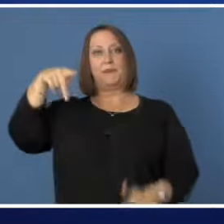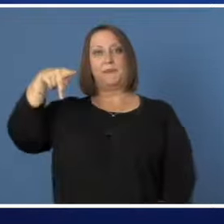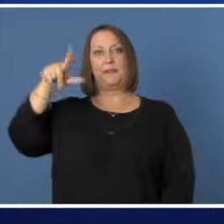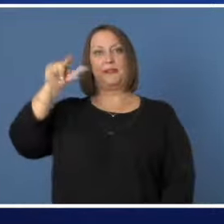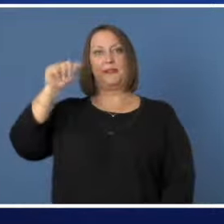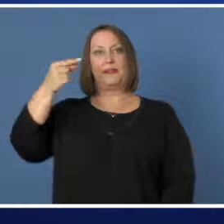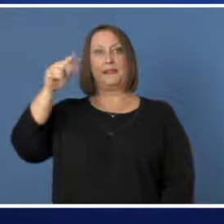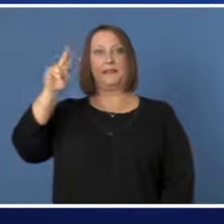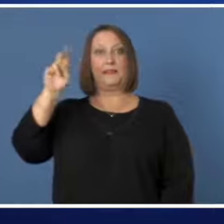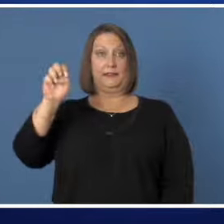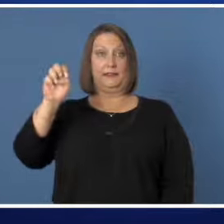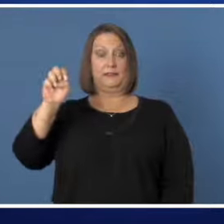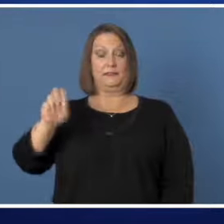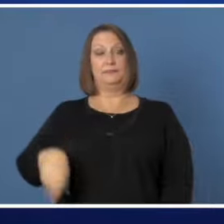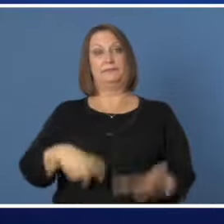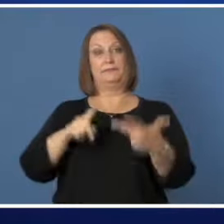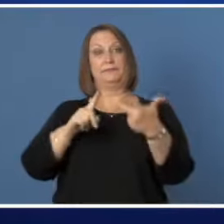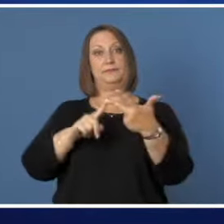plague,